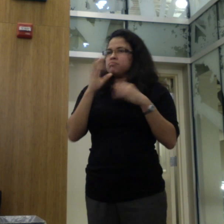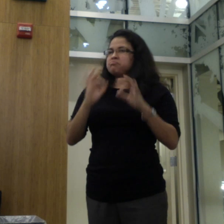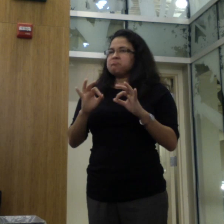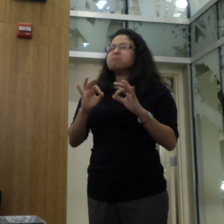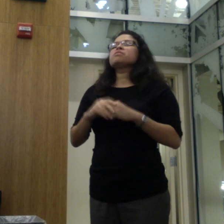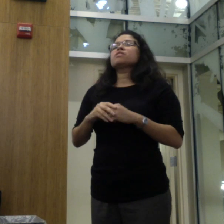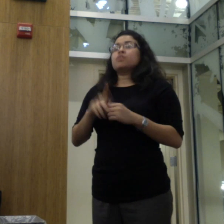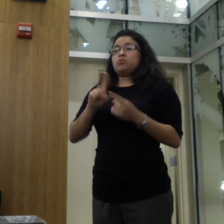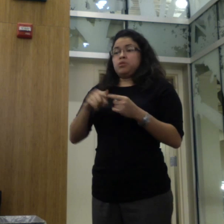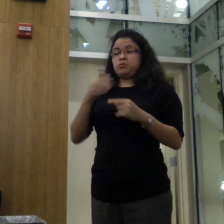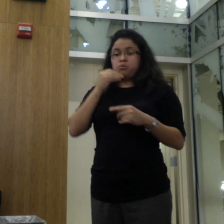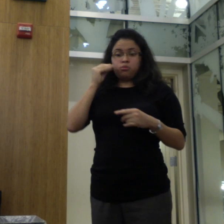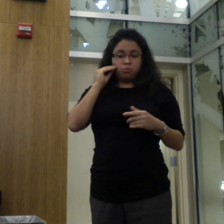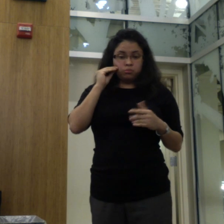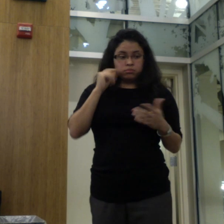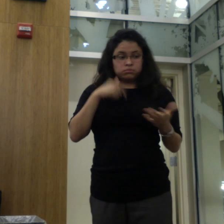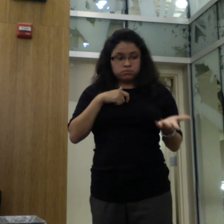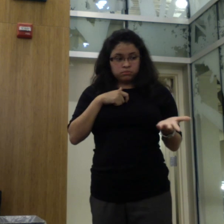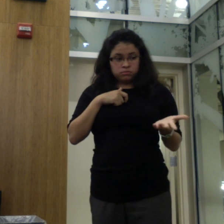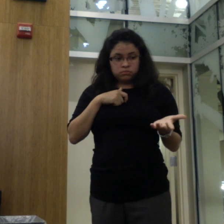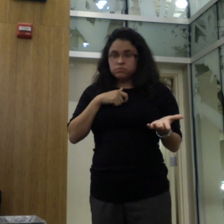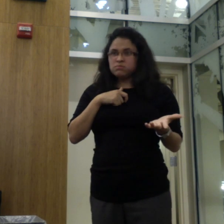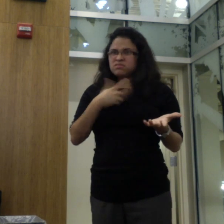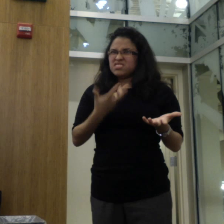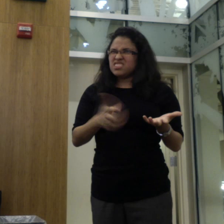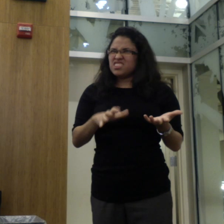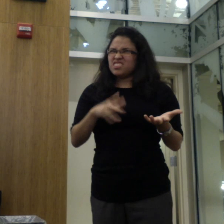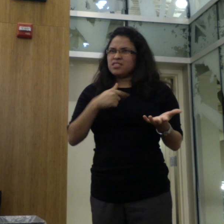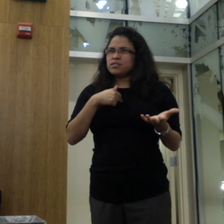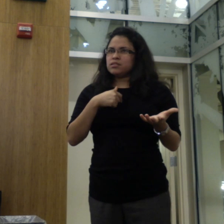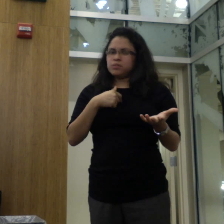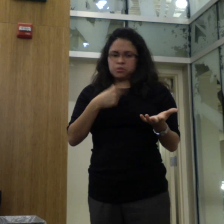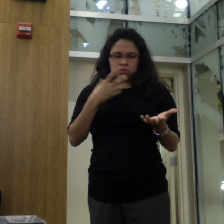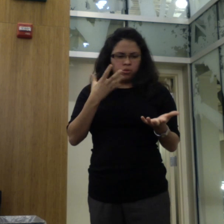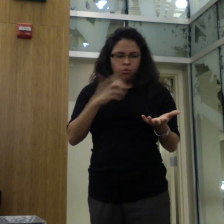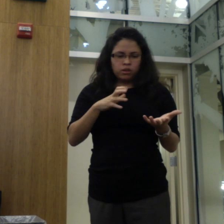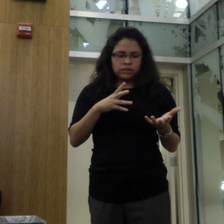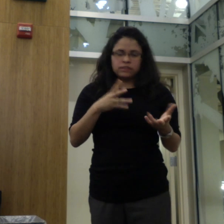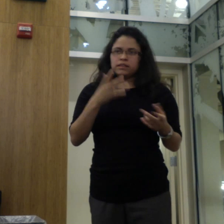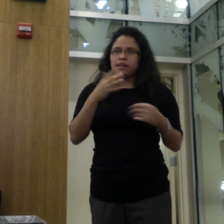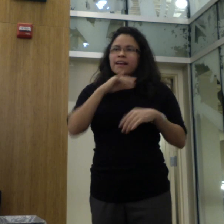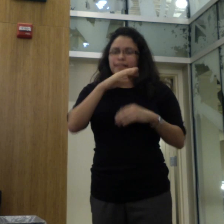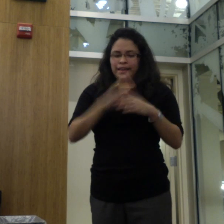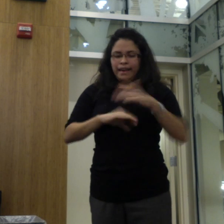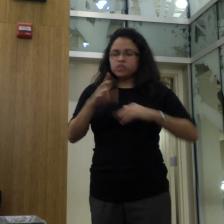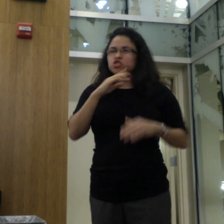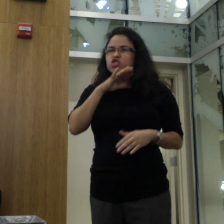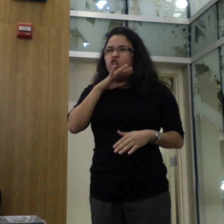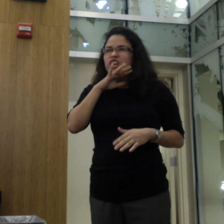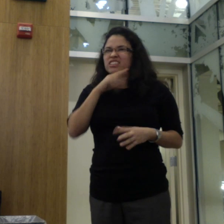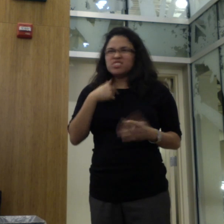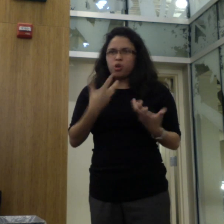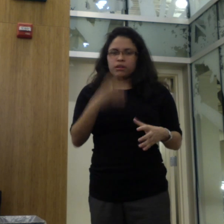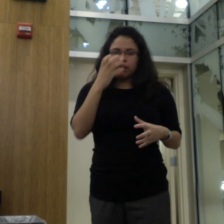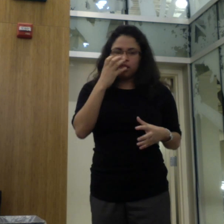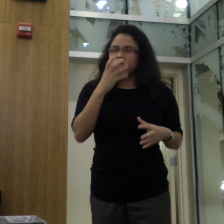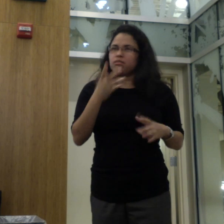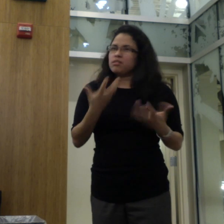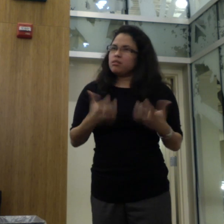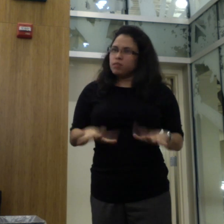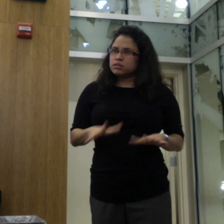you come home, you don't necessarily want to touch your mask with your hands. That's where the gloves come in, so that